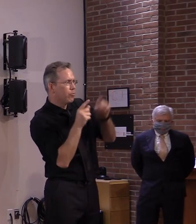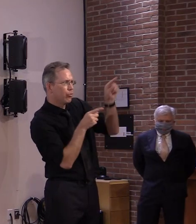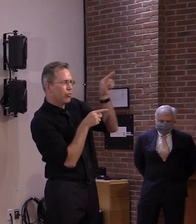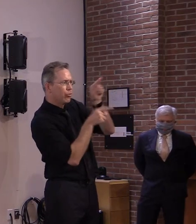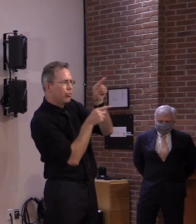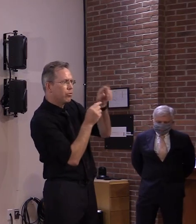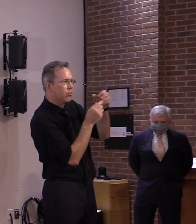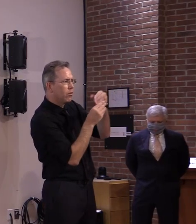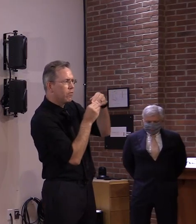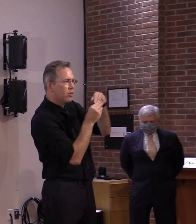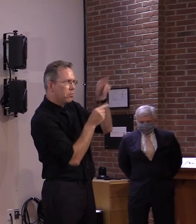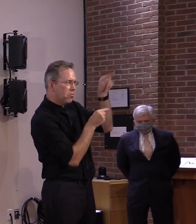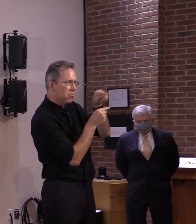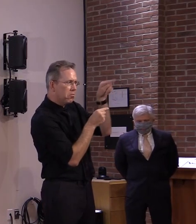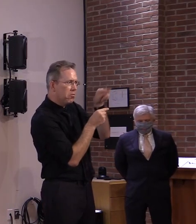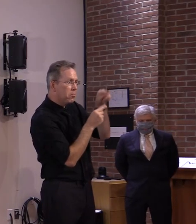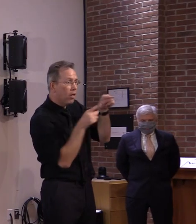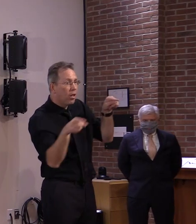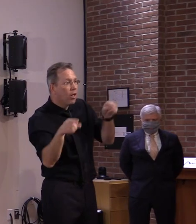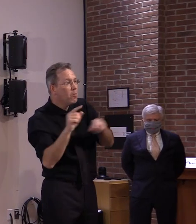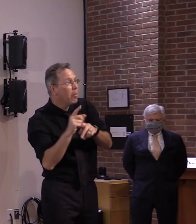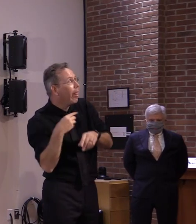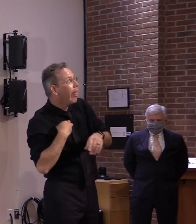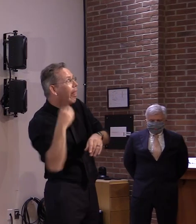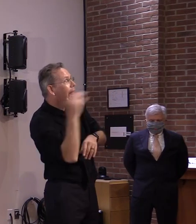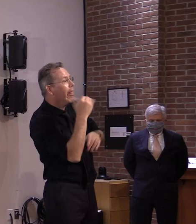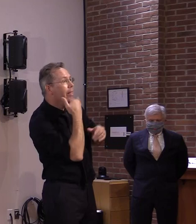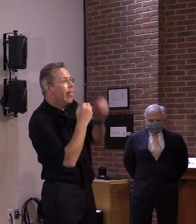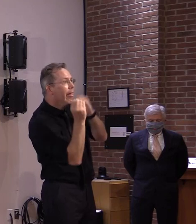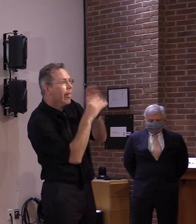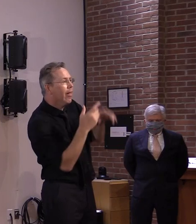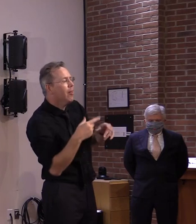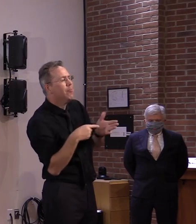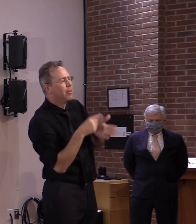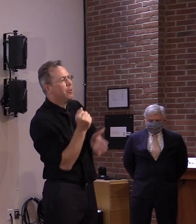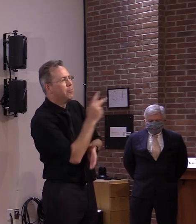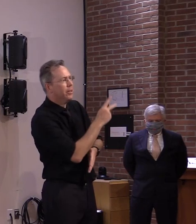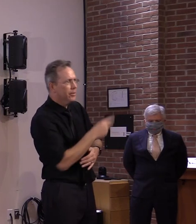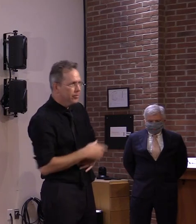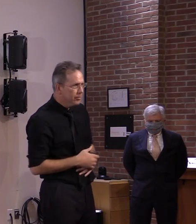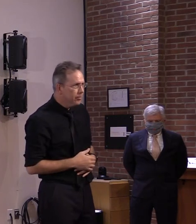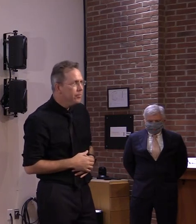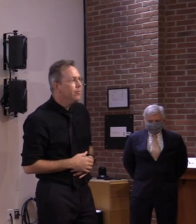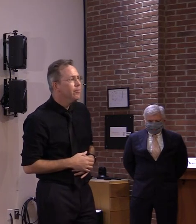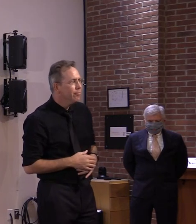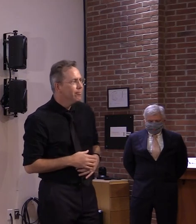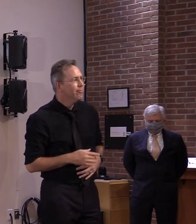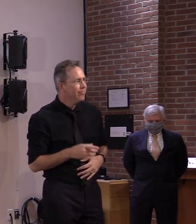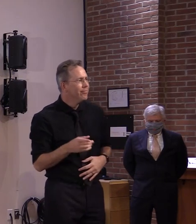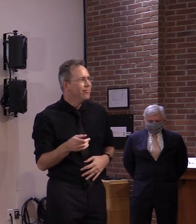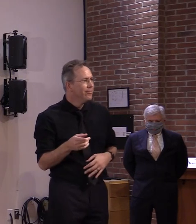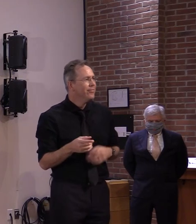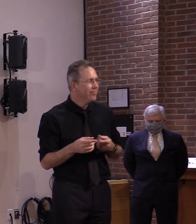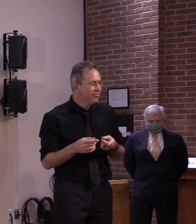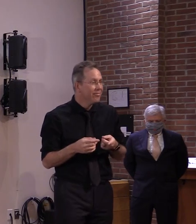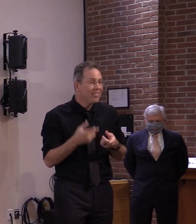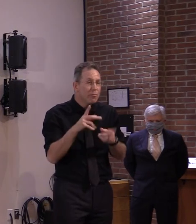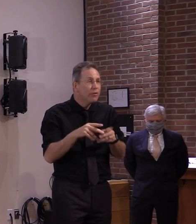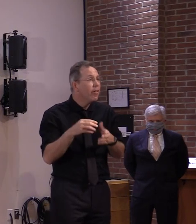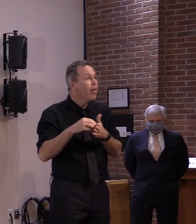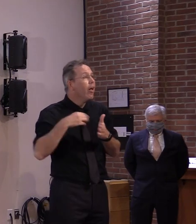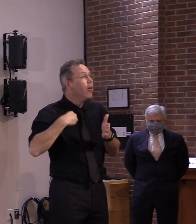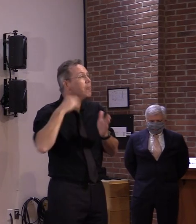they received benefits and then were deemed after the fact to be ineligible for those benefits